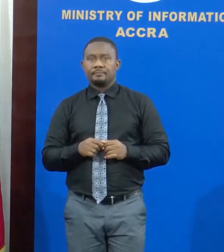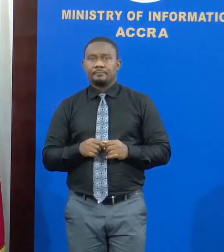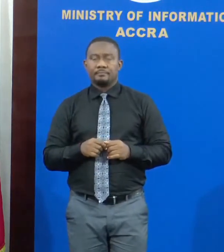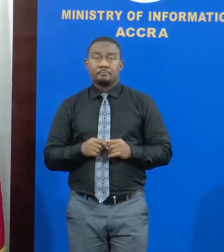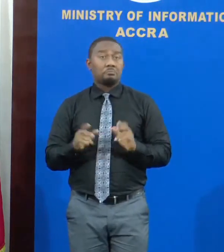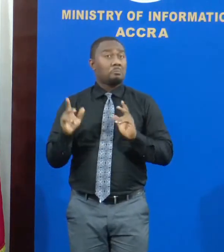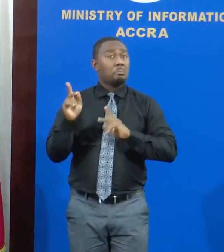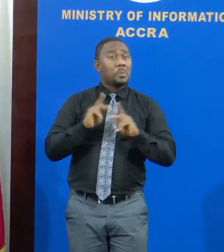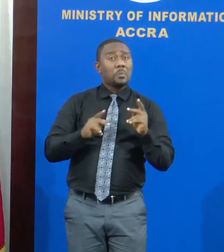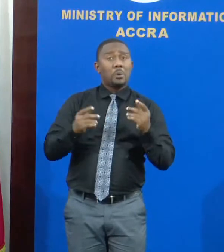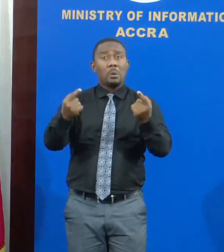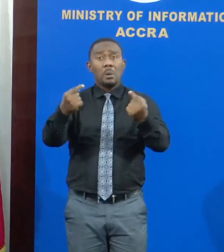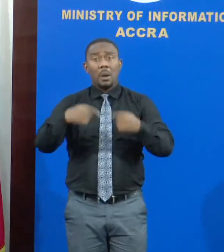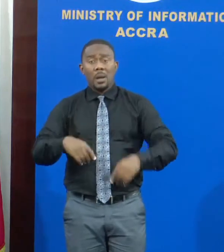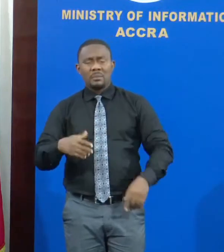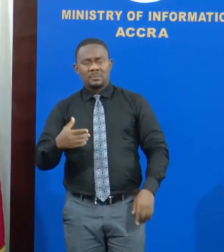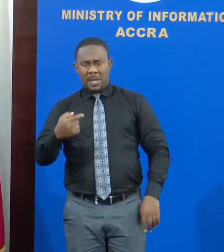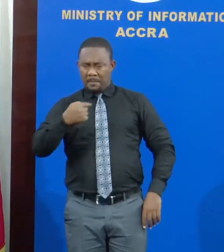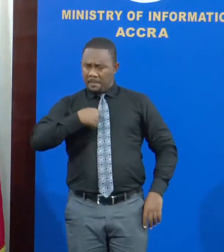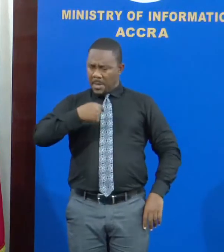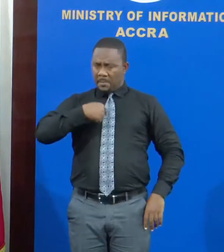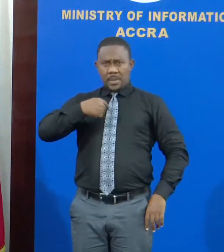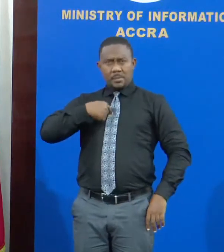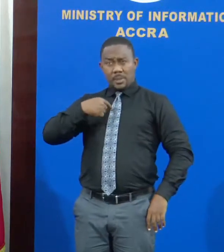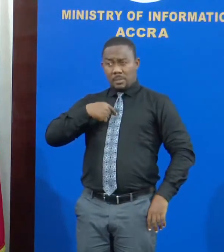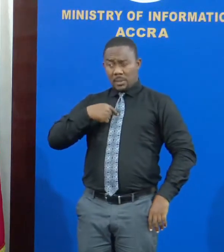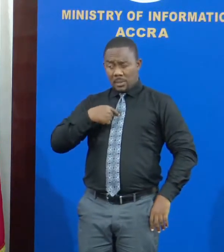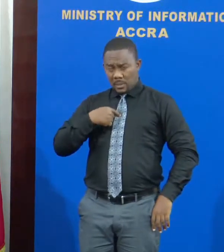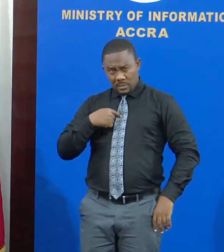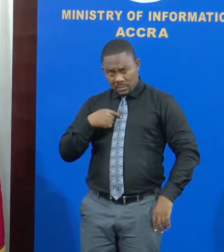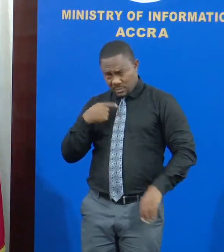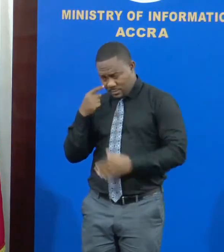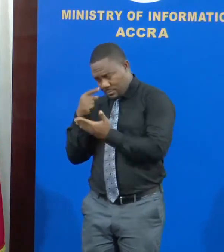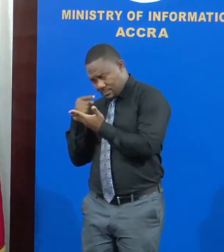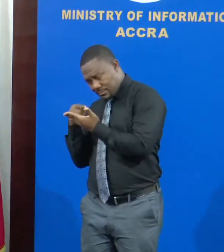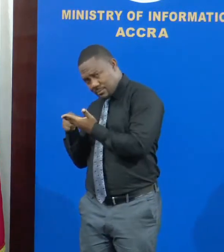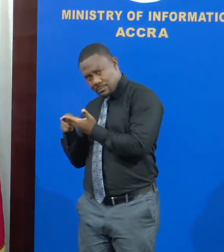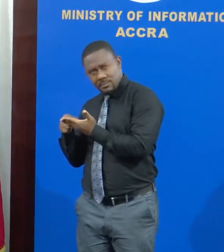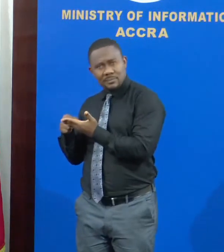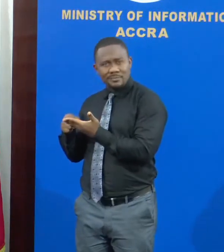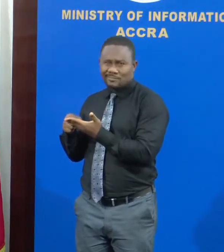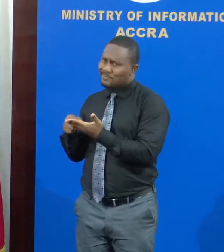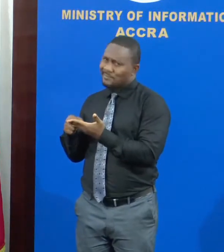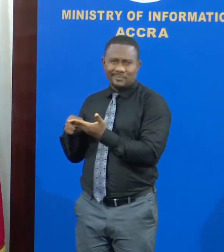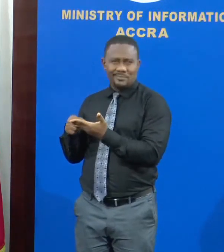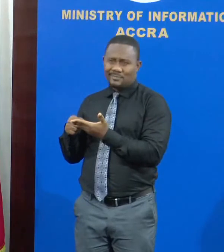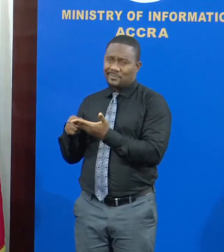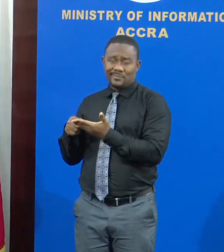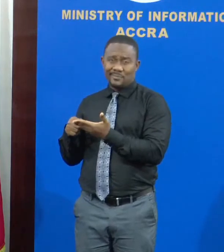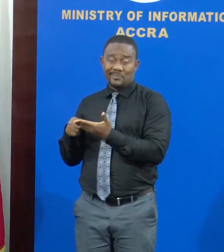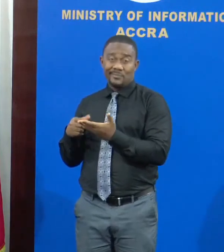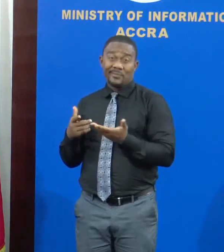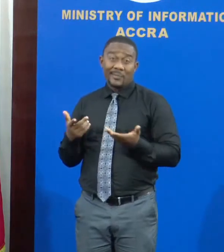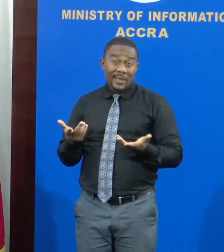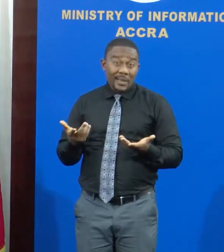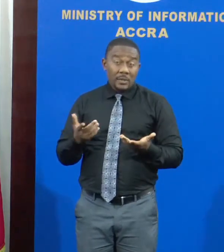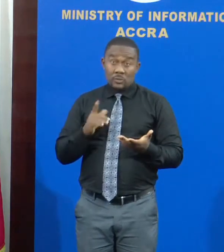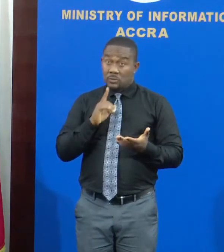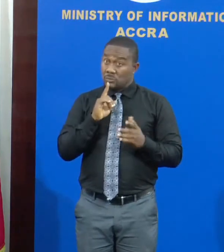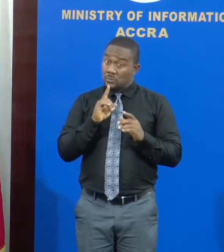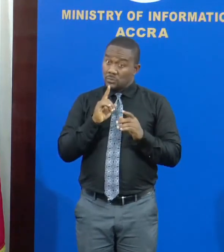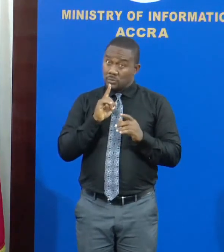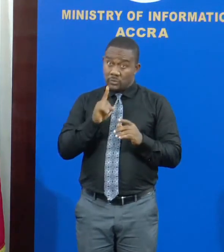coming to impersonate other people, and so on and so forth. So identification of